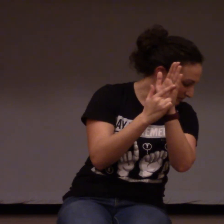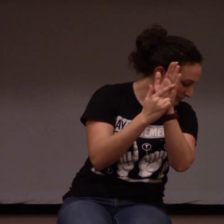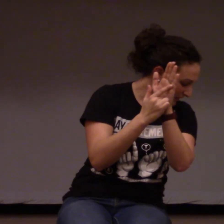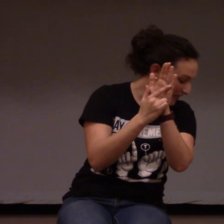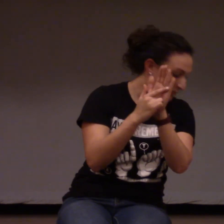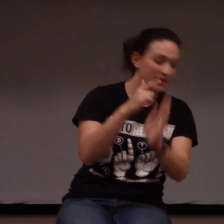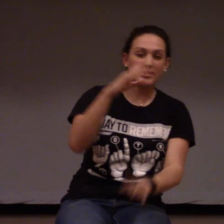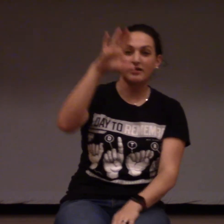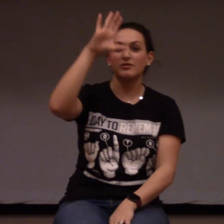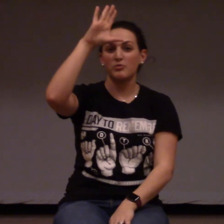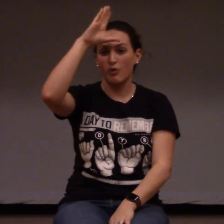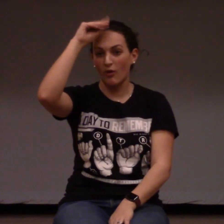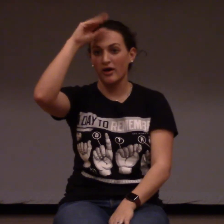And then we did boy,